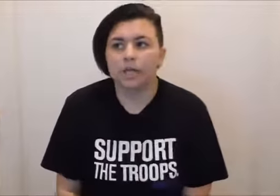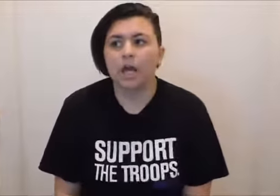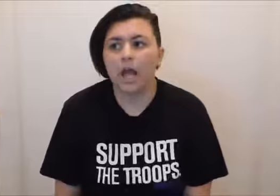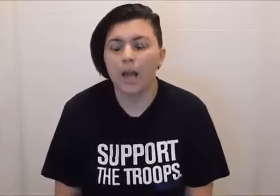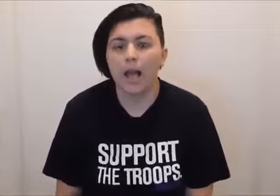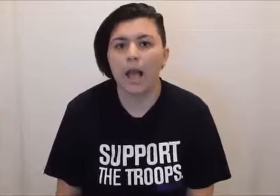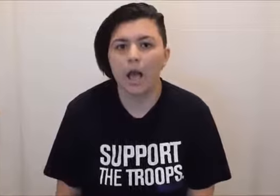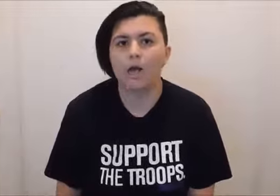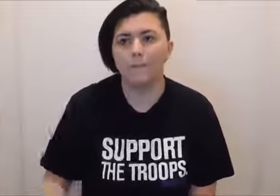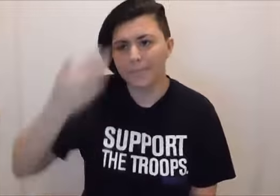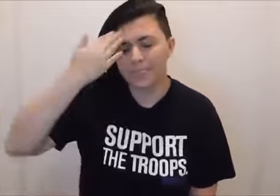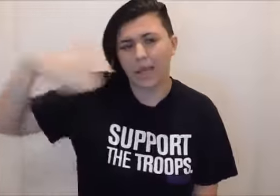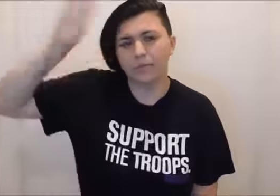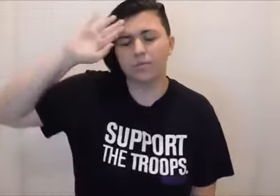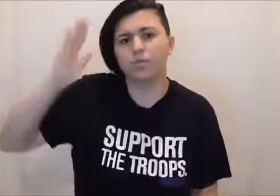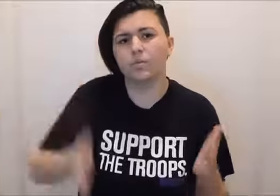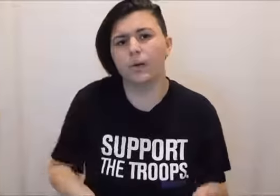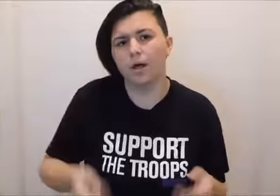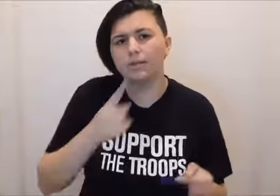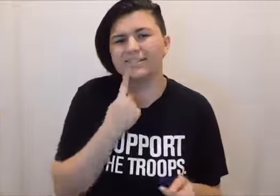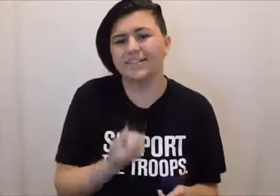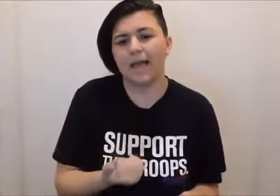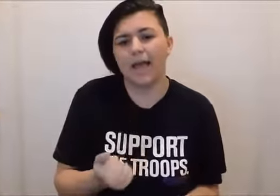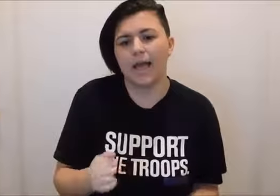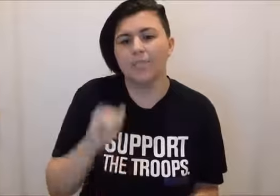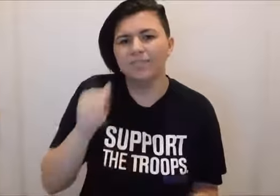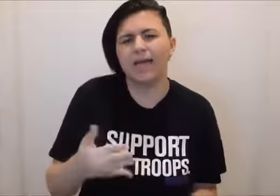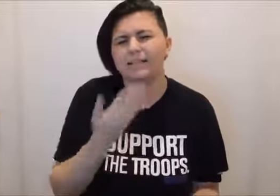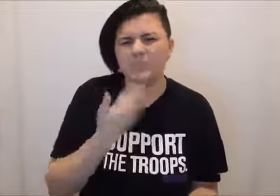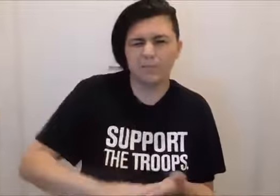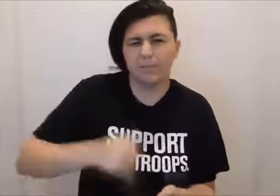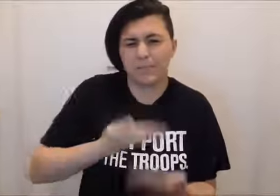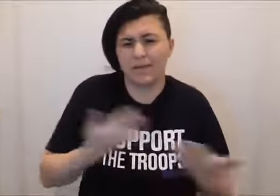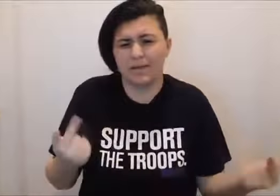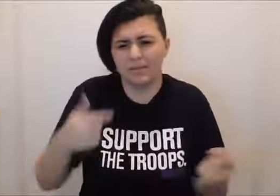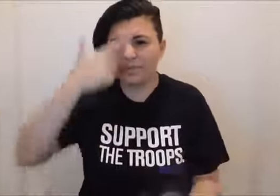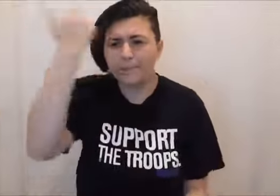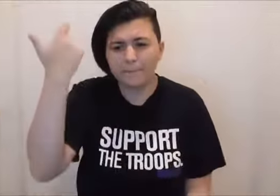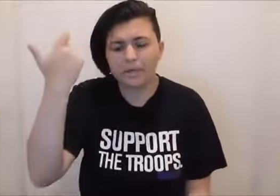And then we have ethnocentrism, which is it's considered a bad thing. And